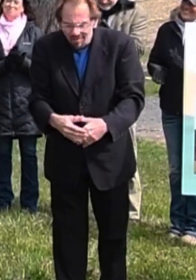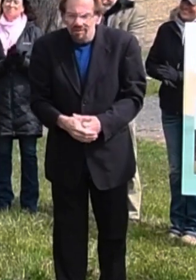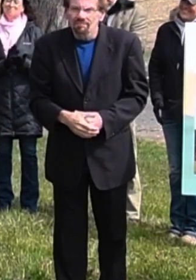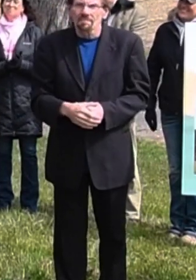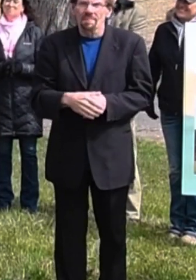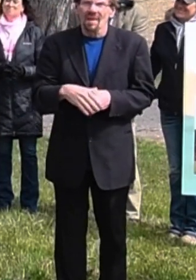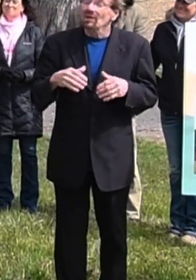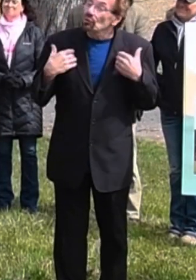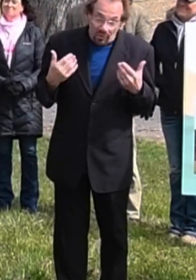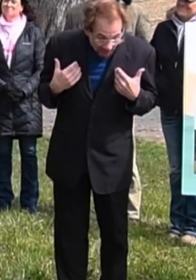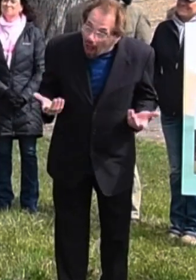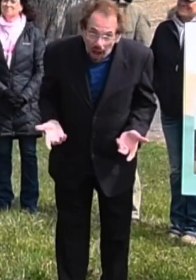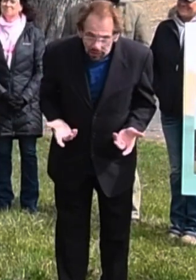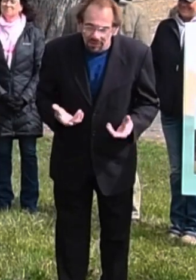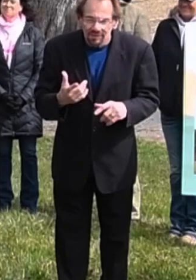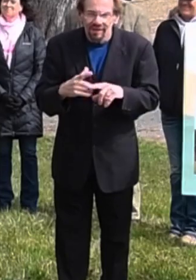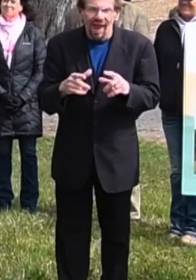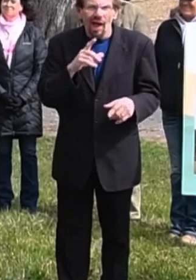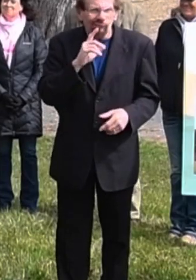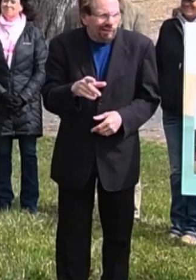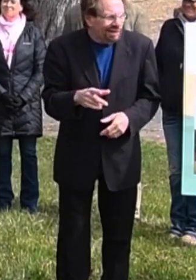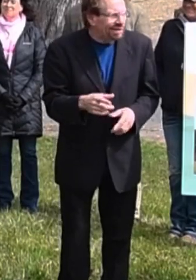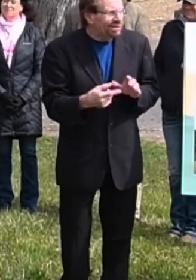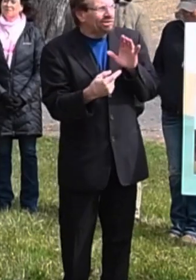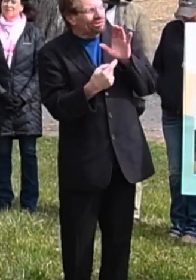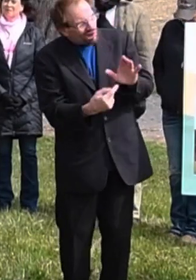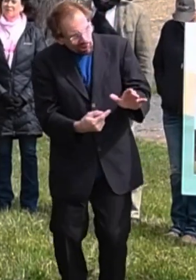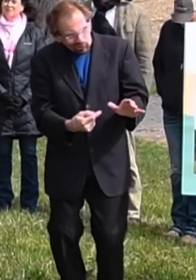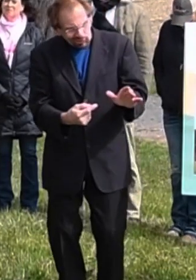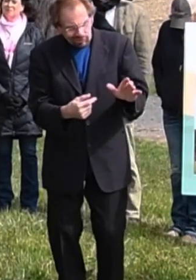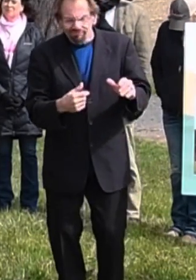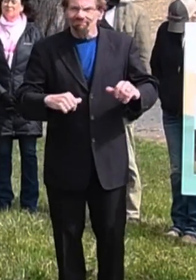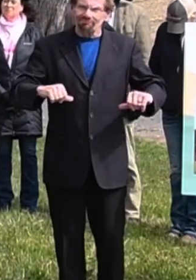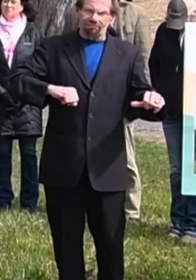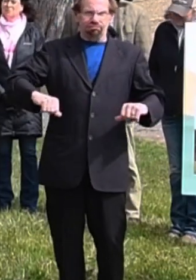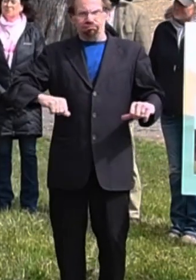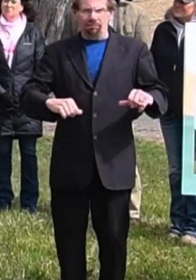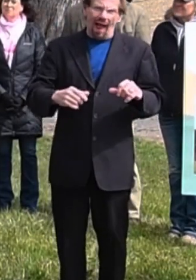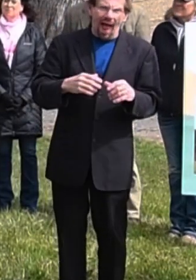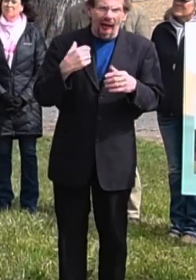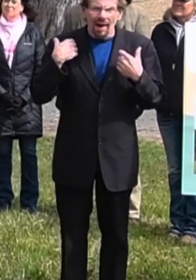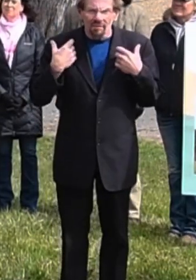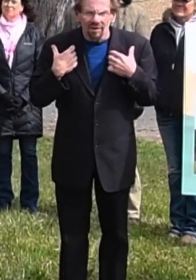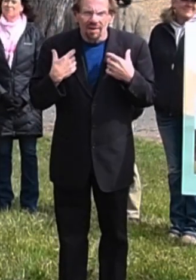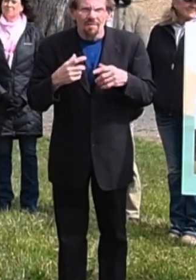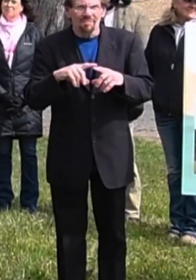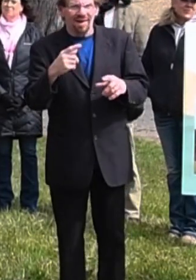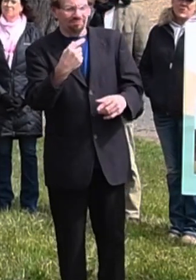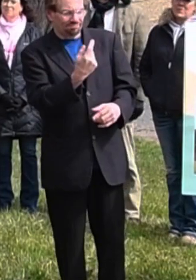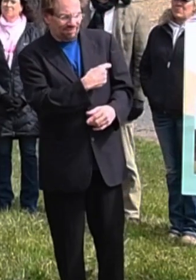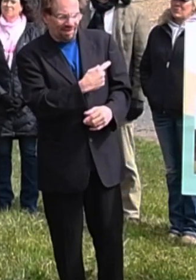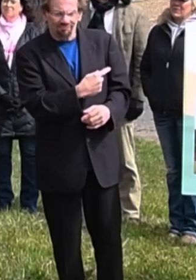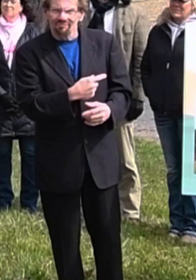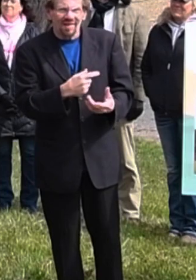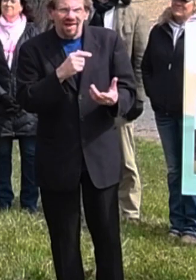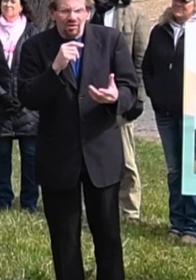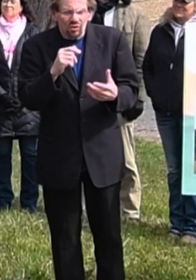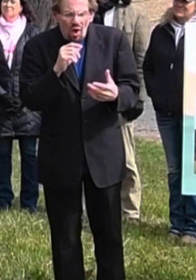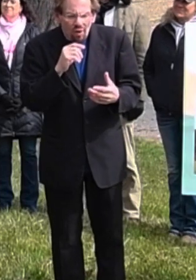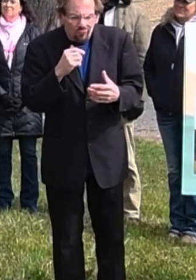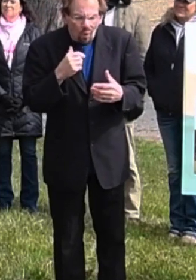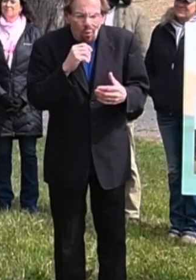that are too young to like show animals, like to be in 4-H yet, and she's got them out there herding them around, and it's